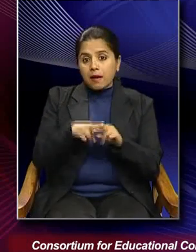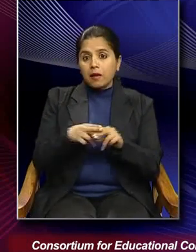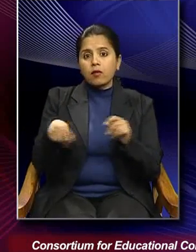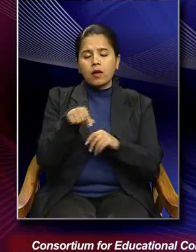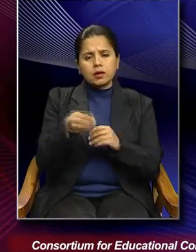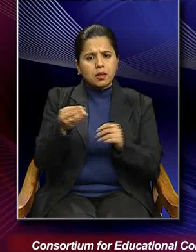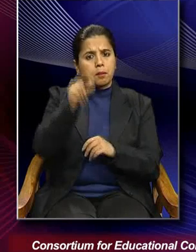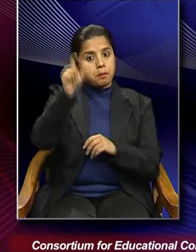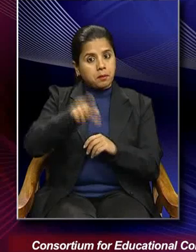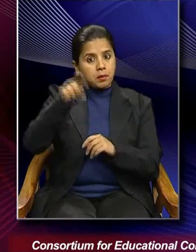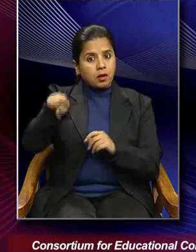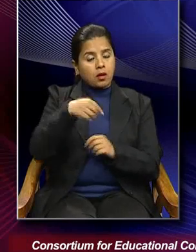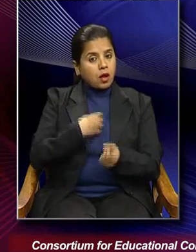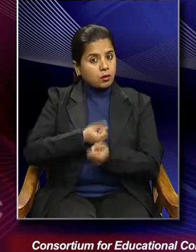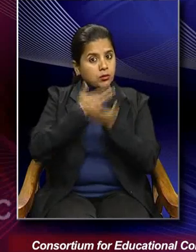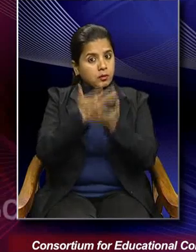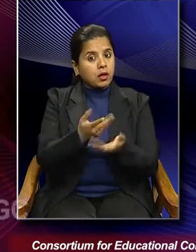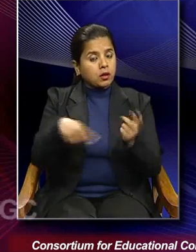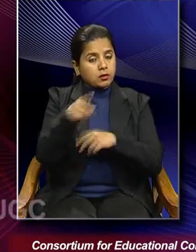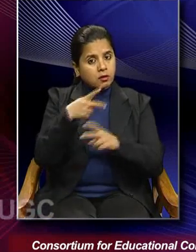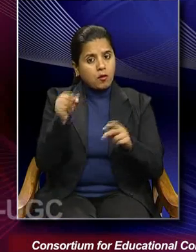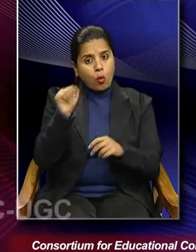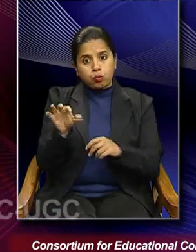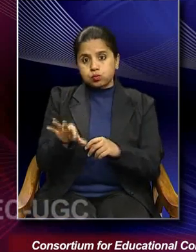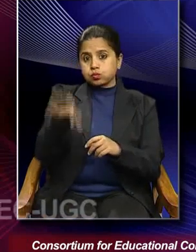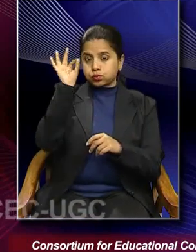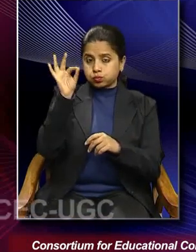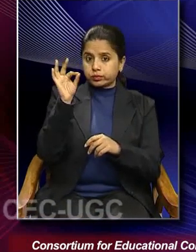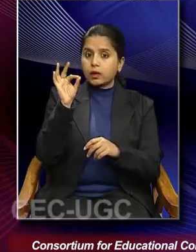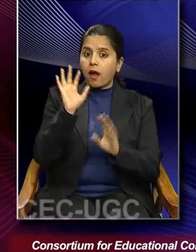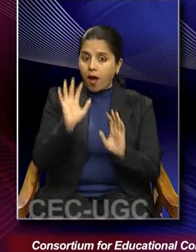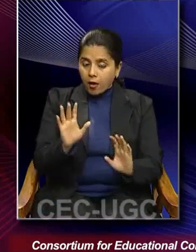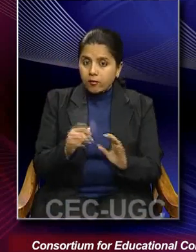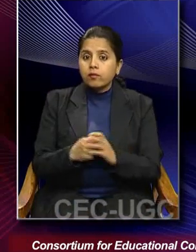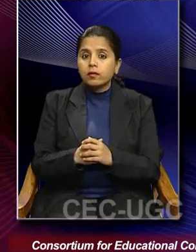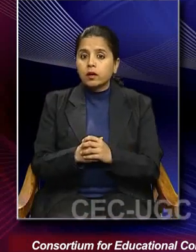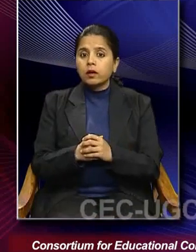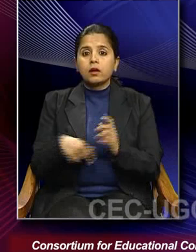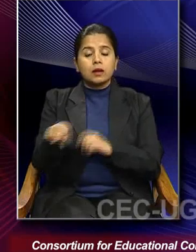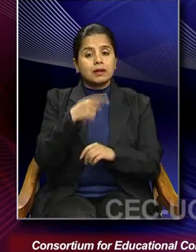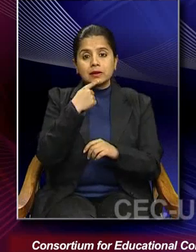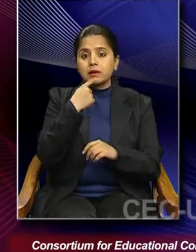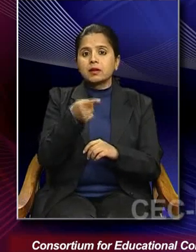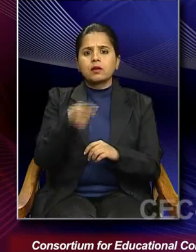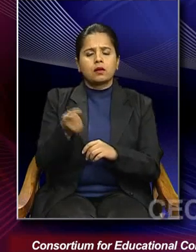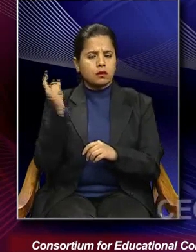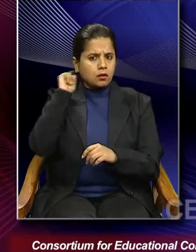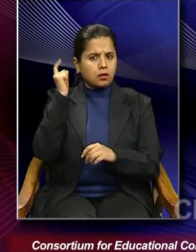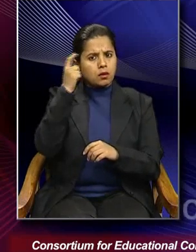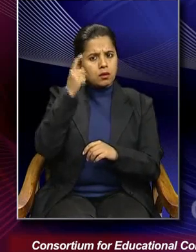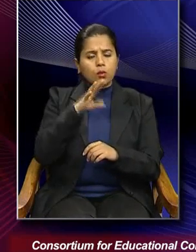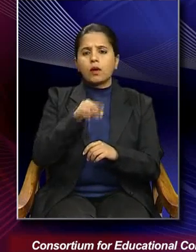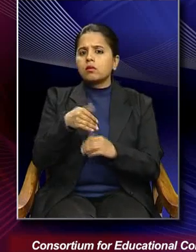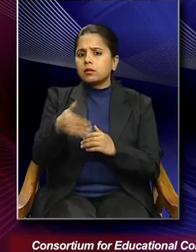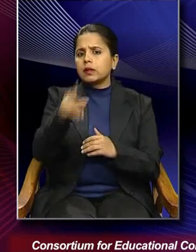an individual expressing the individual preference, it becomes as a conscious